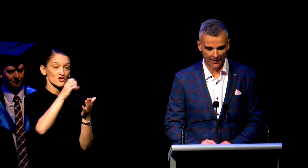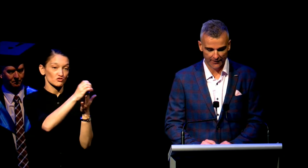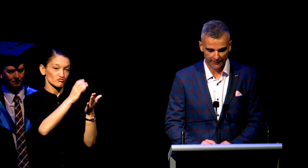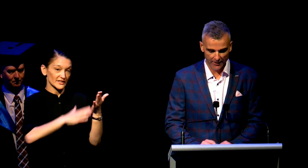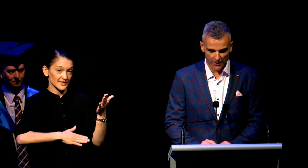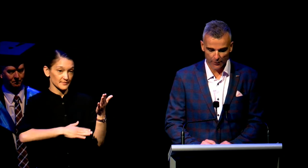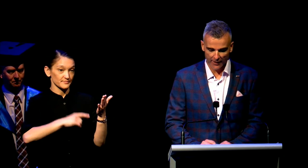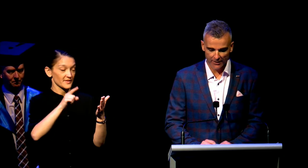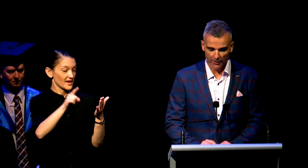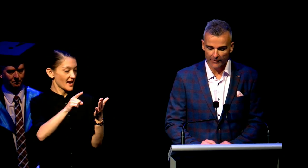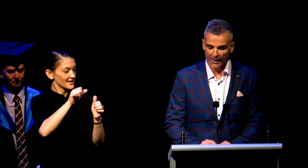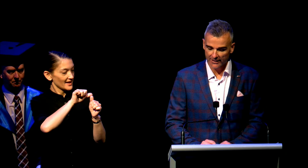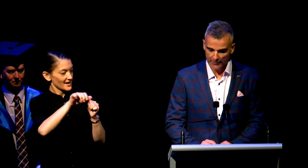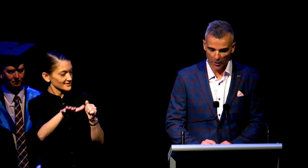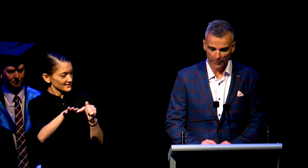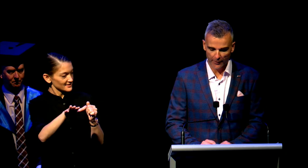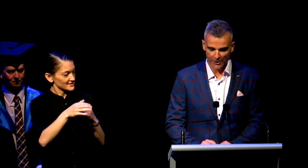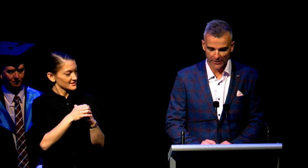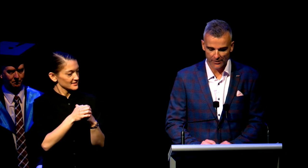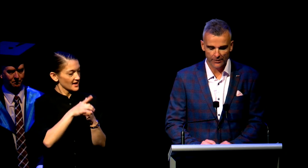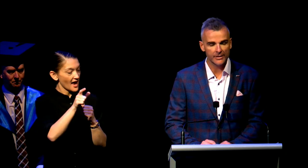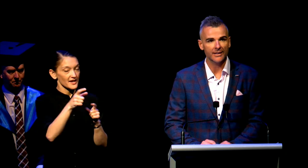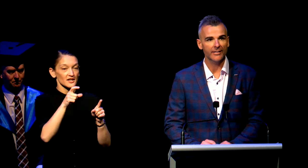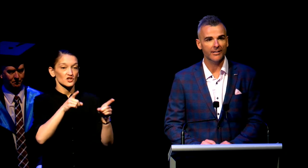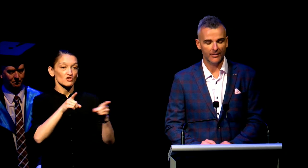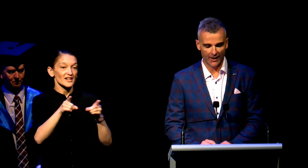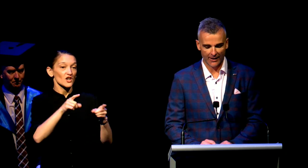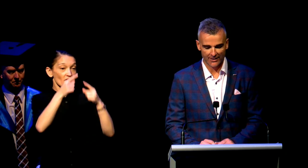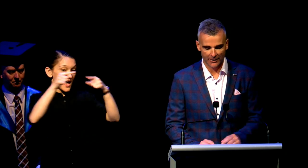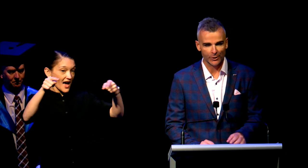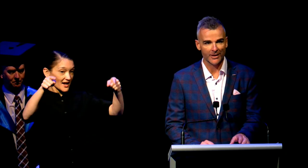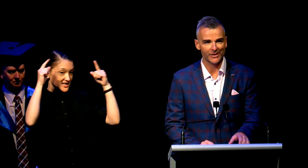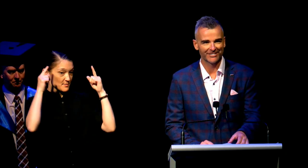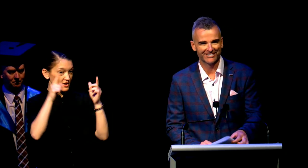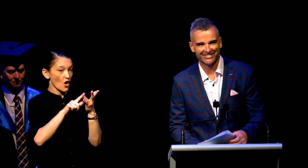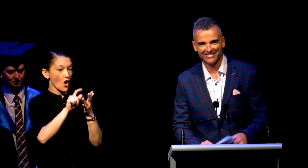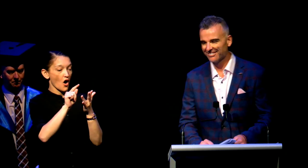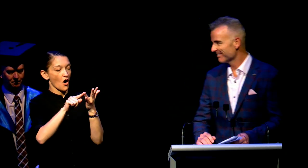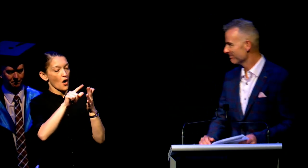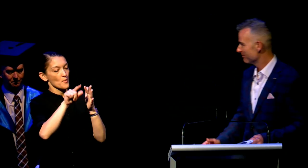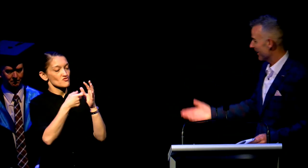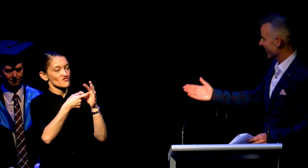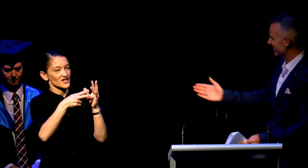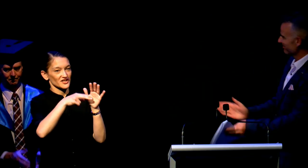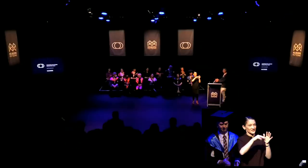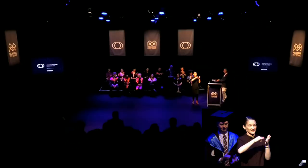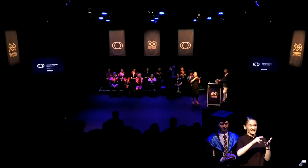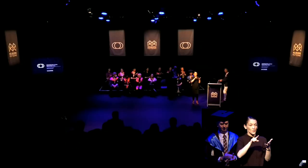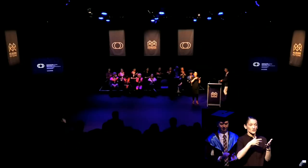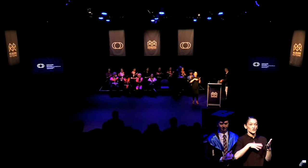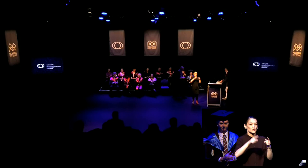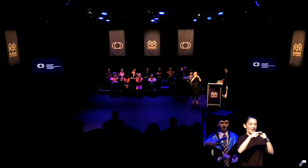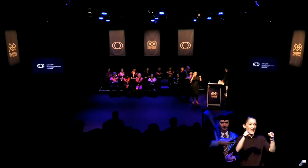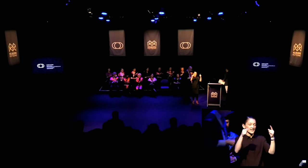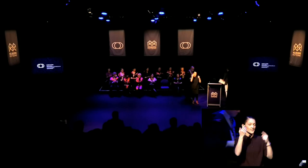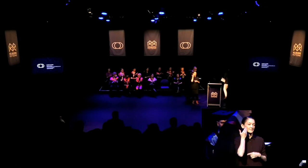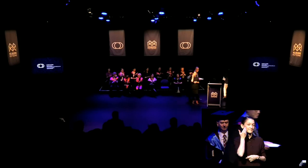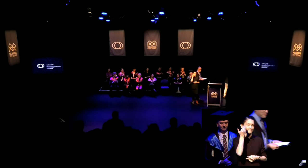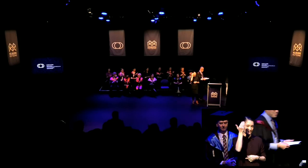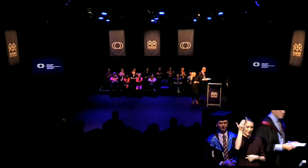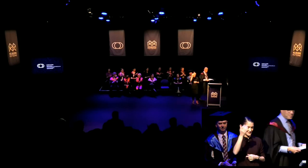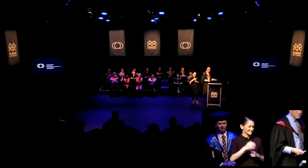Acting Executive Director of Academic Operations to deliver the academic address. Mark.